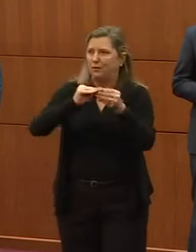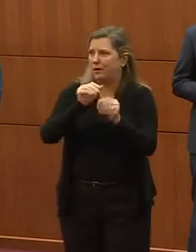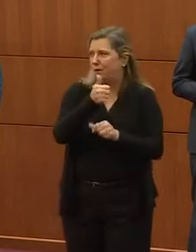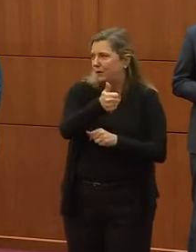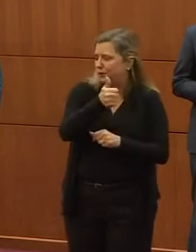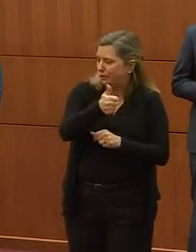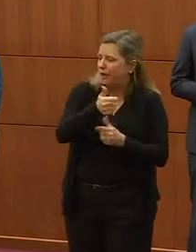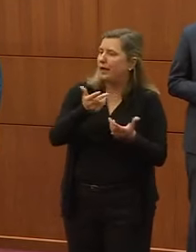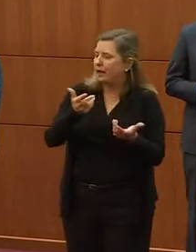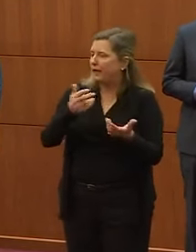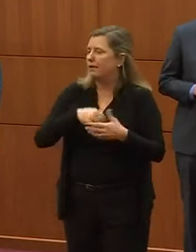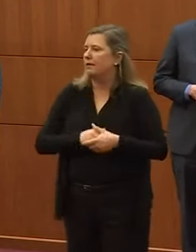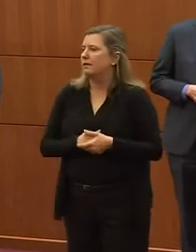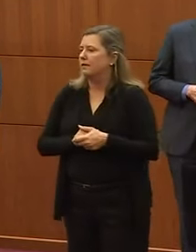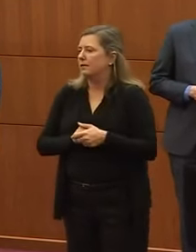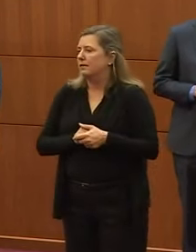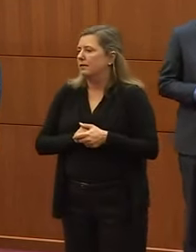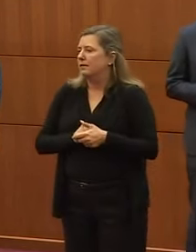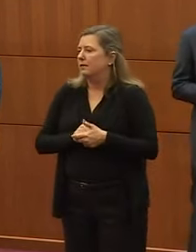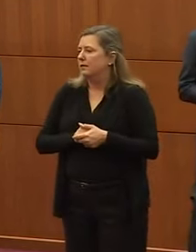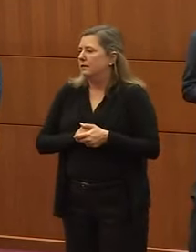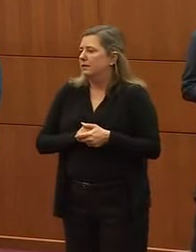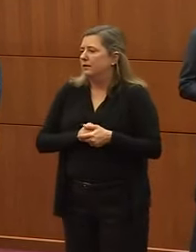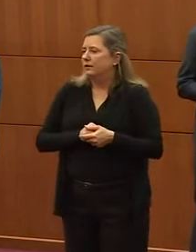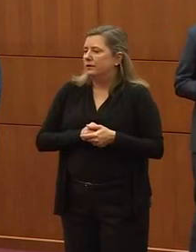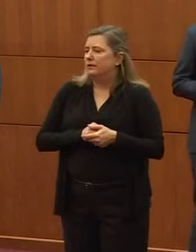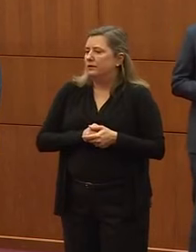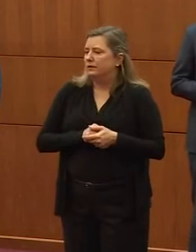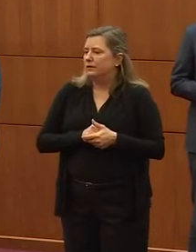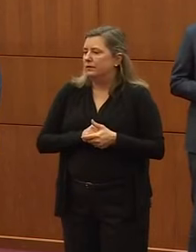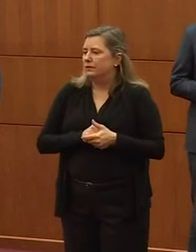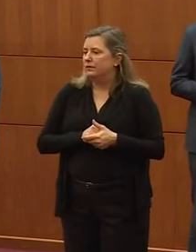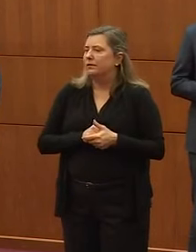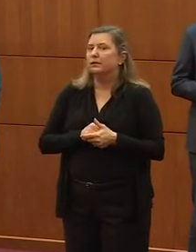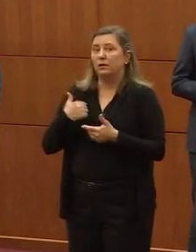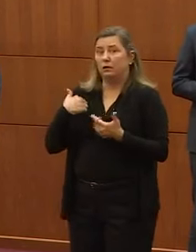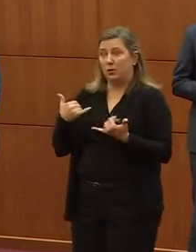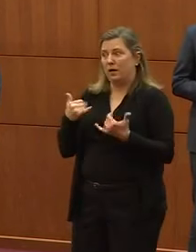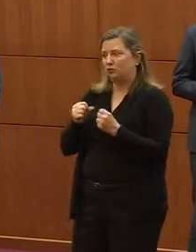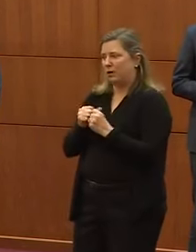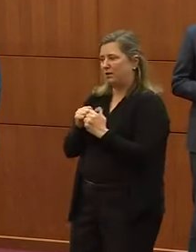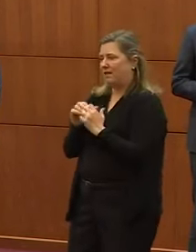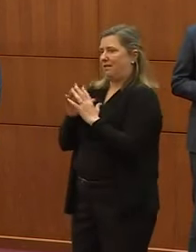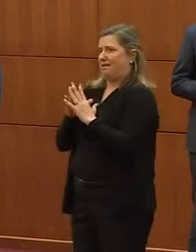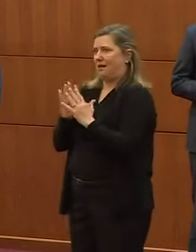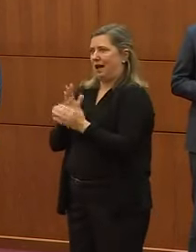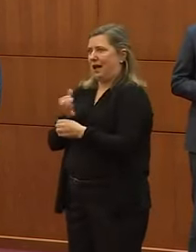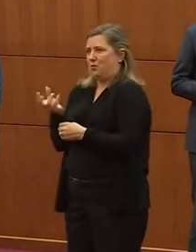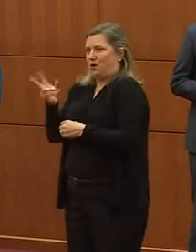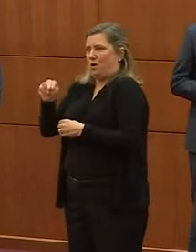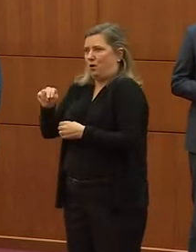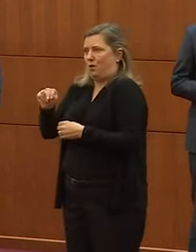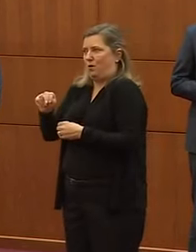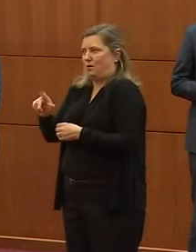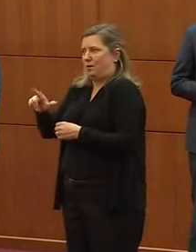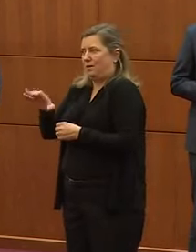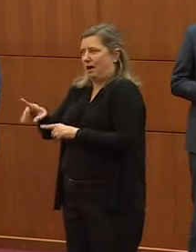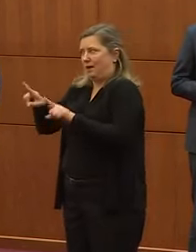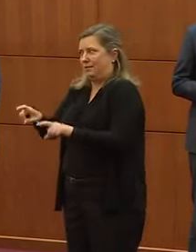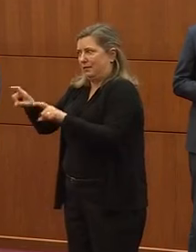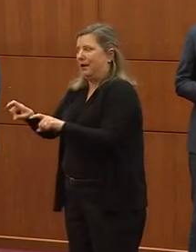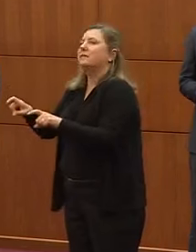and we are in the process of bringing up our own laboratory developed test that will